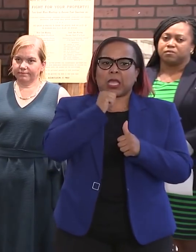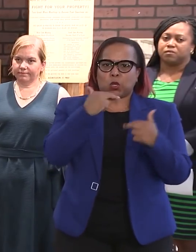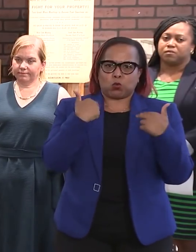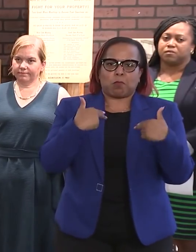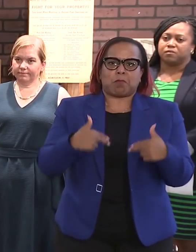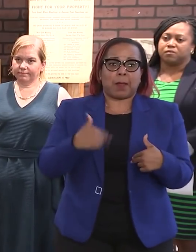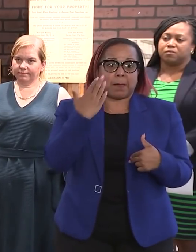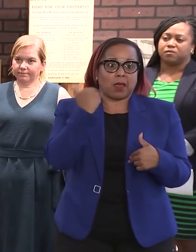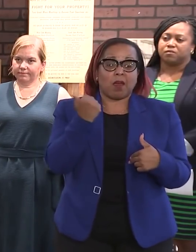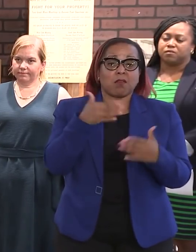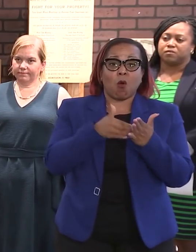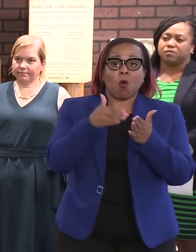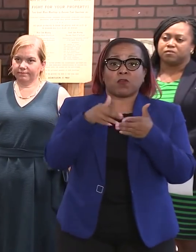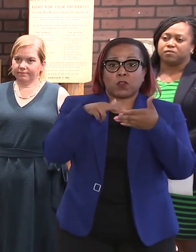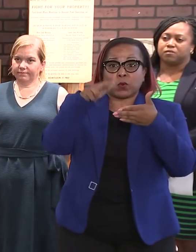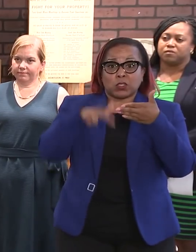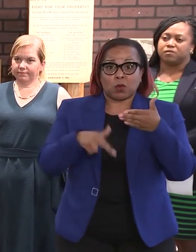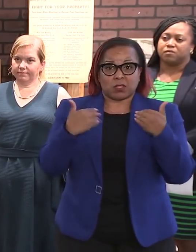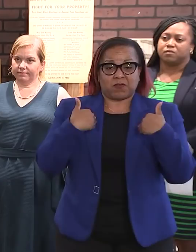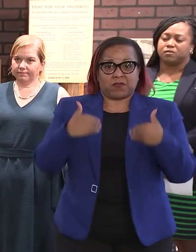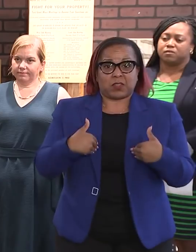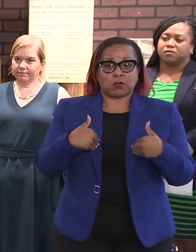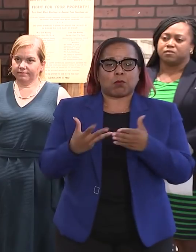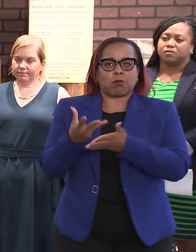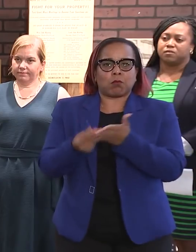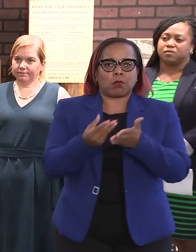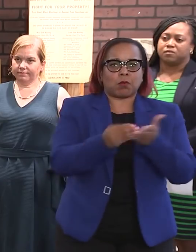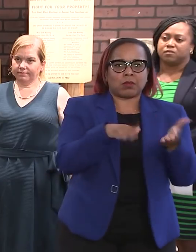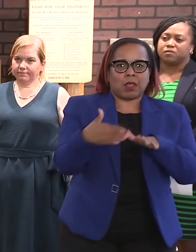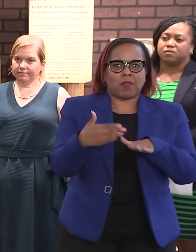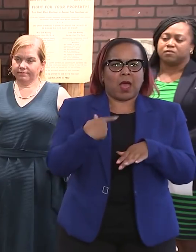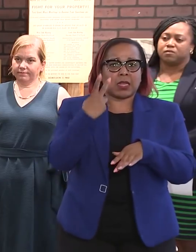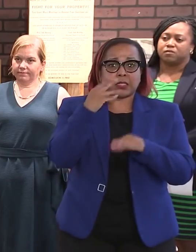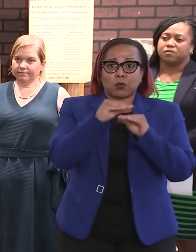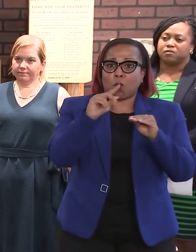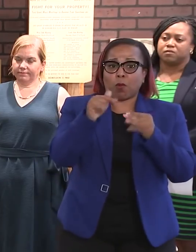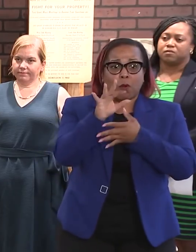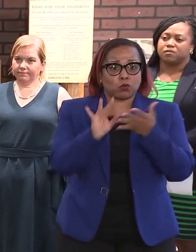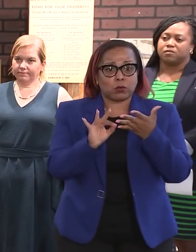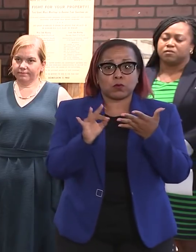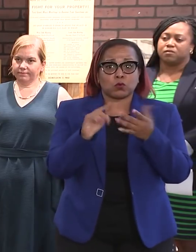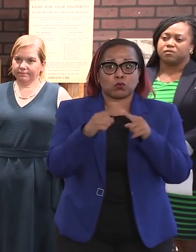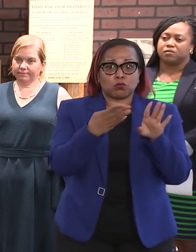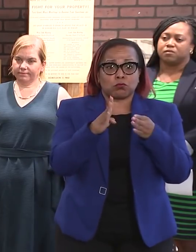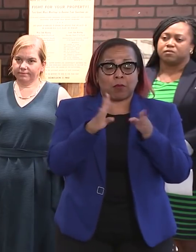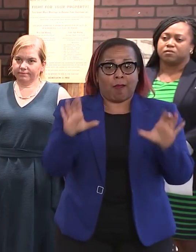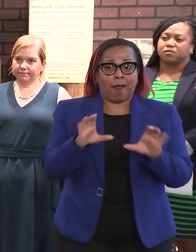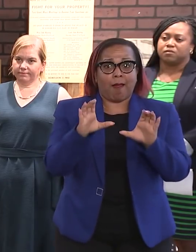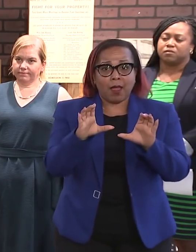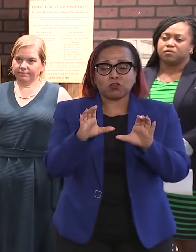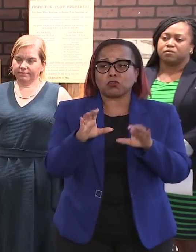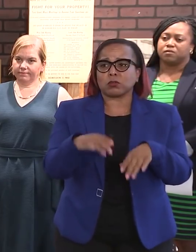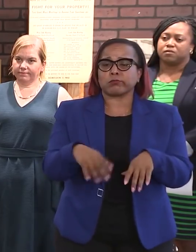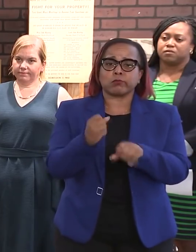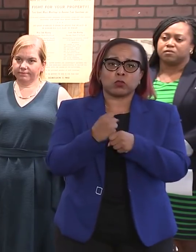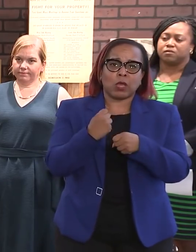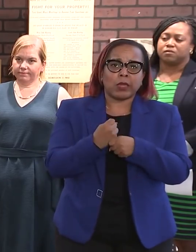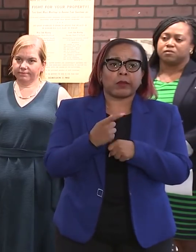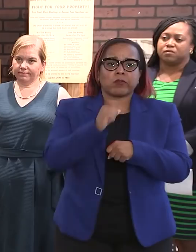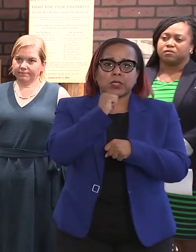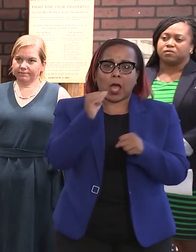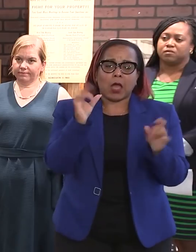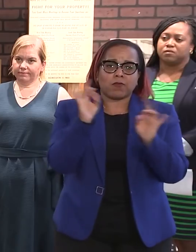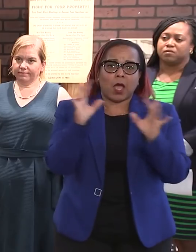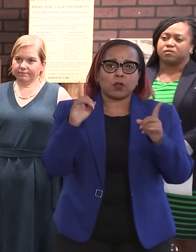inhumane because it often results in physical death. I see no alternative to direct action and creative